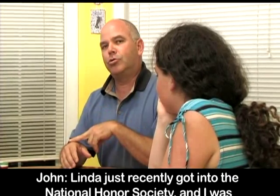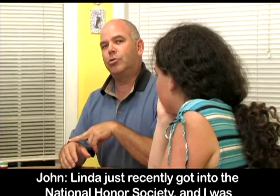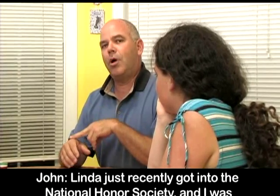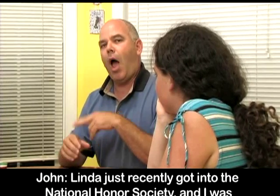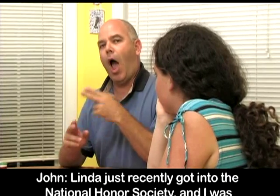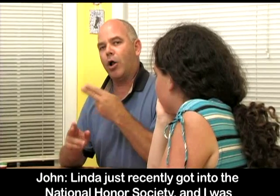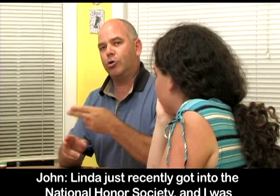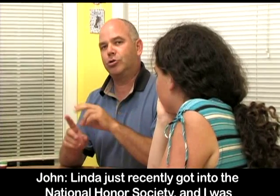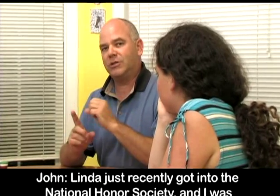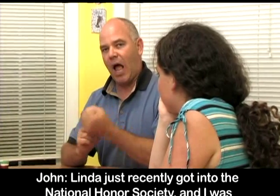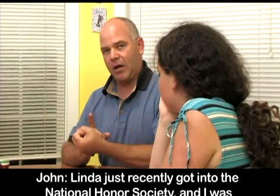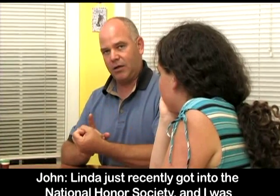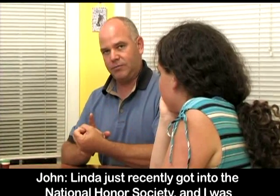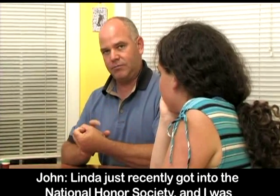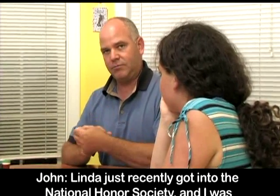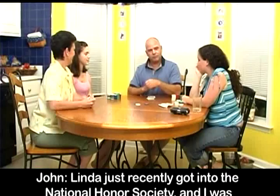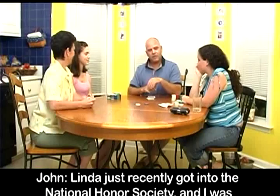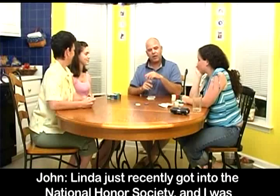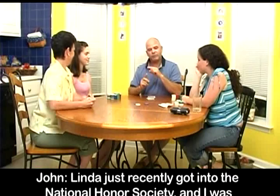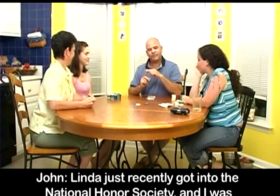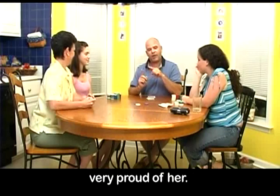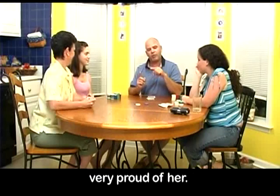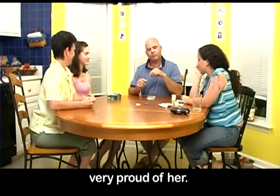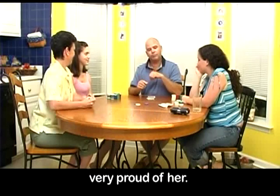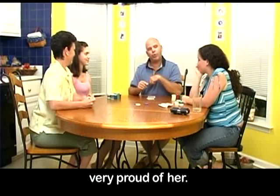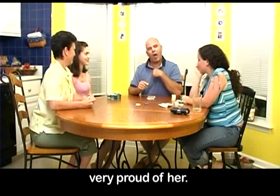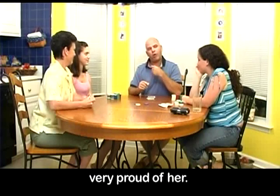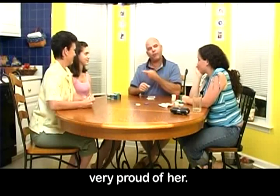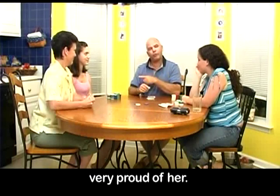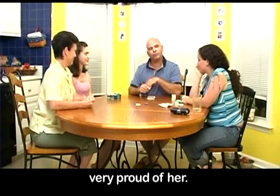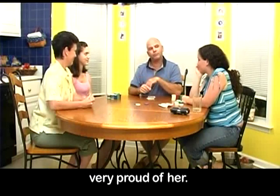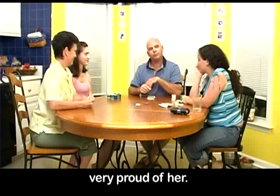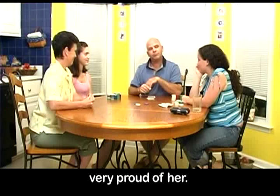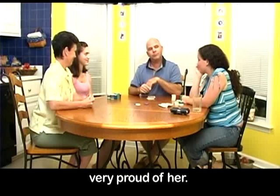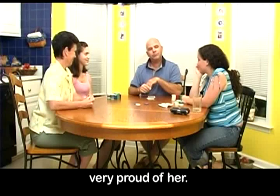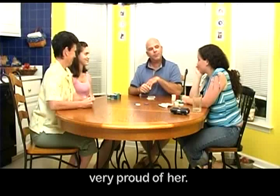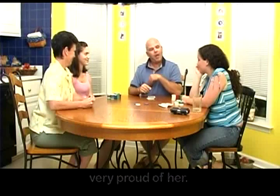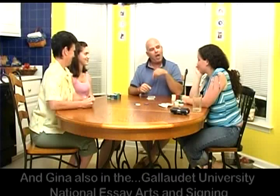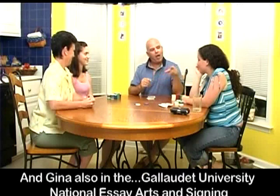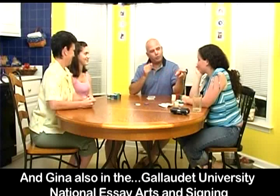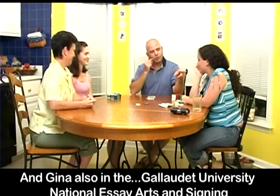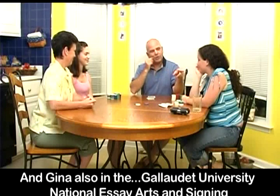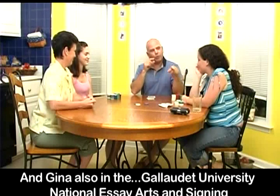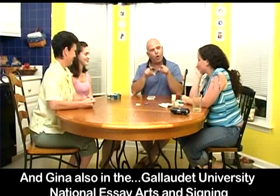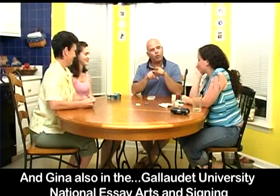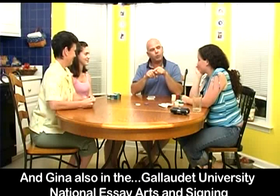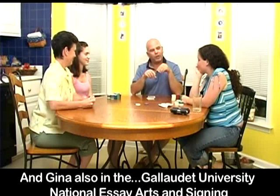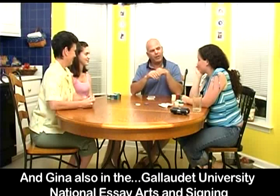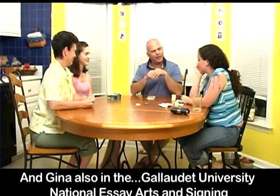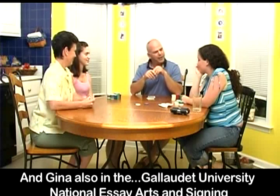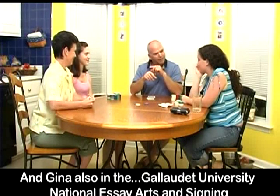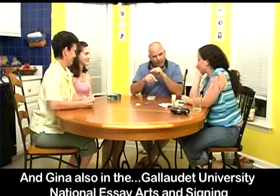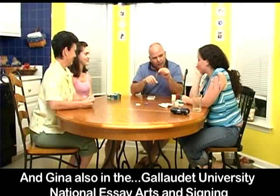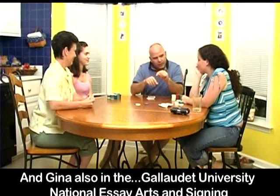natural honor to dining. I don't feel proud of them. I'm due to all the way in, baby.